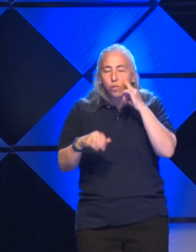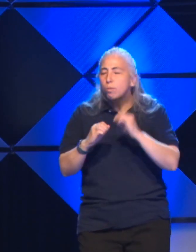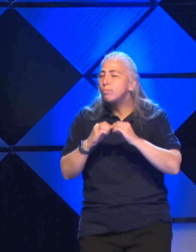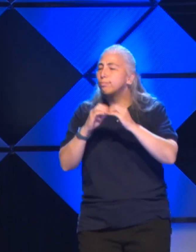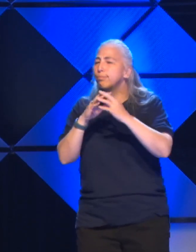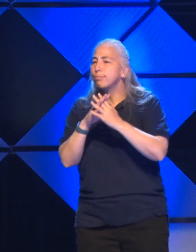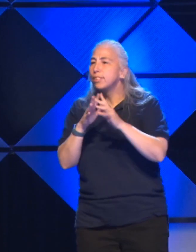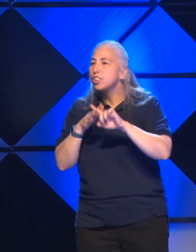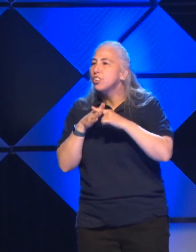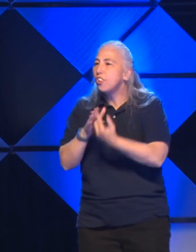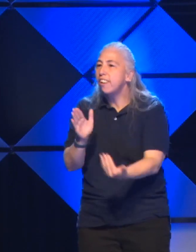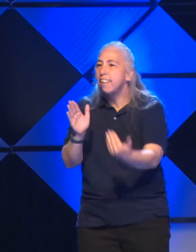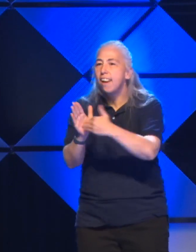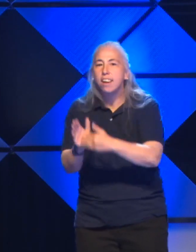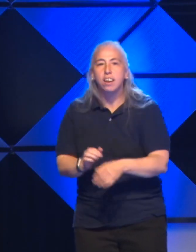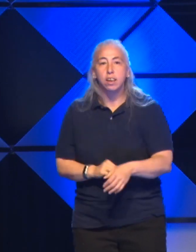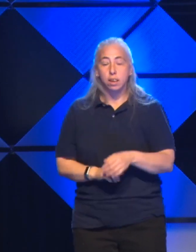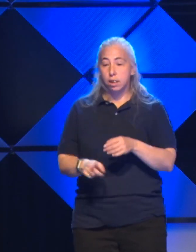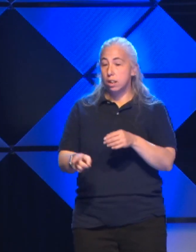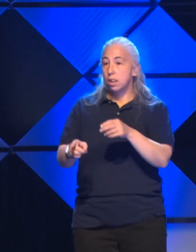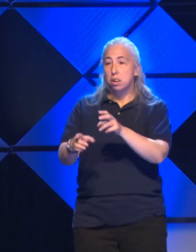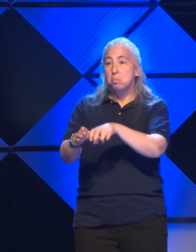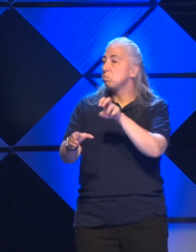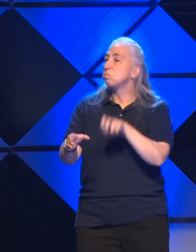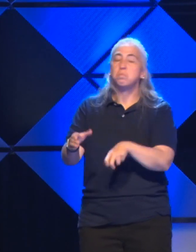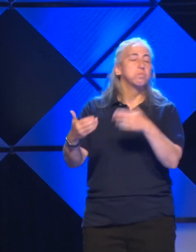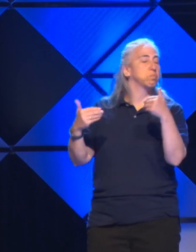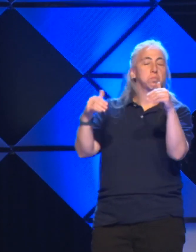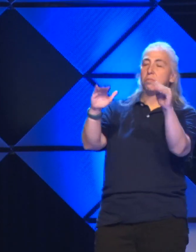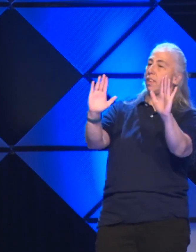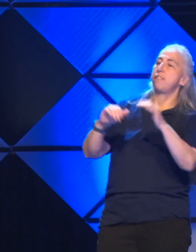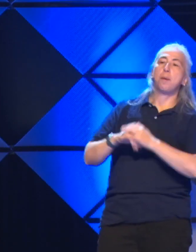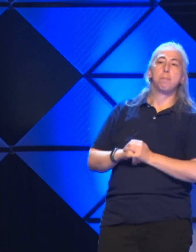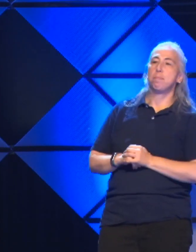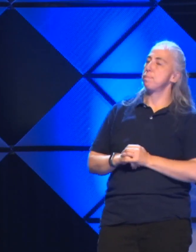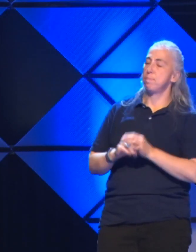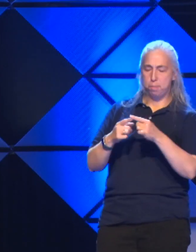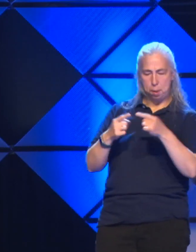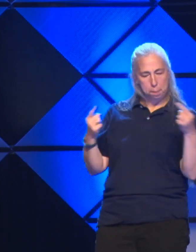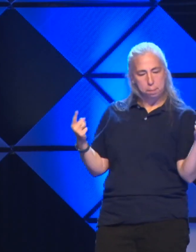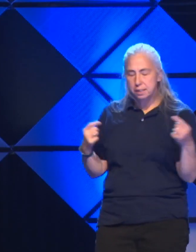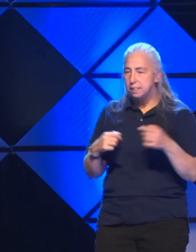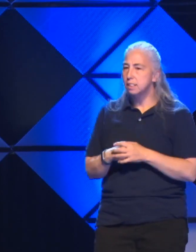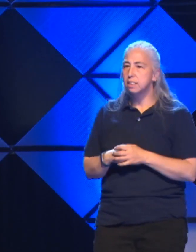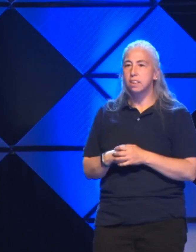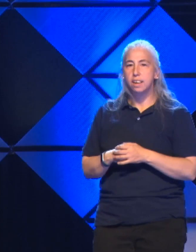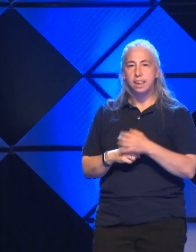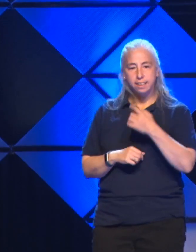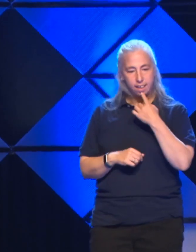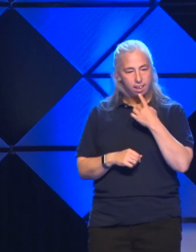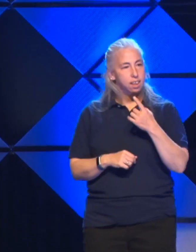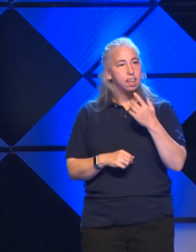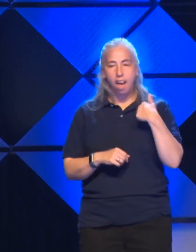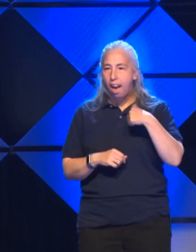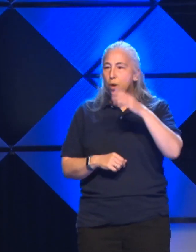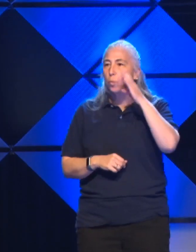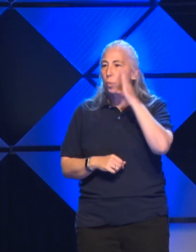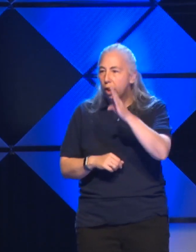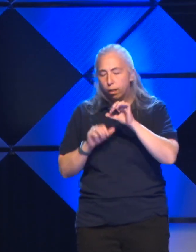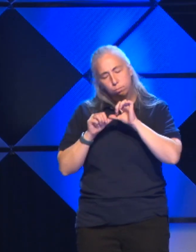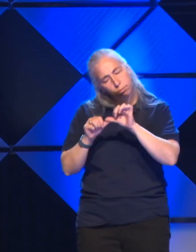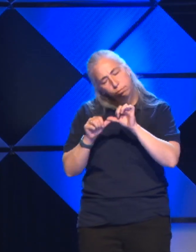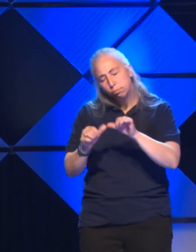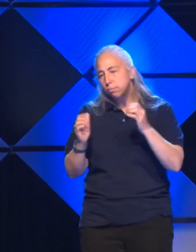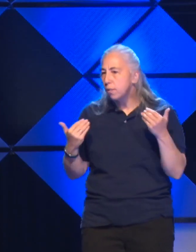again. He didn't quit. He didn't resign. He didn't let discouragement to take over. He said, I will pursue. I will go